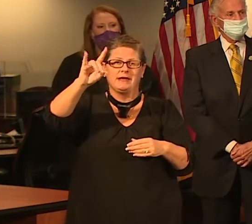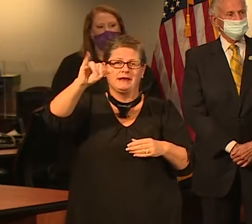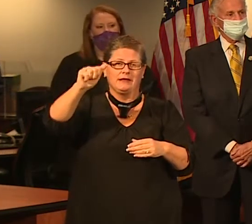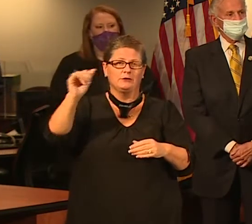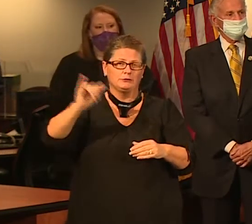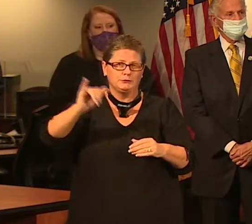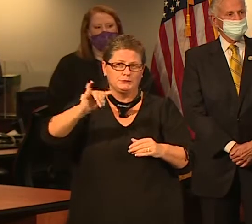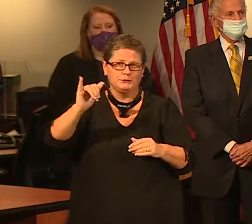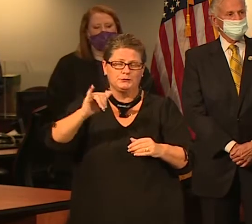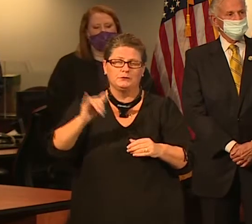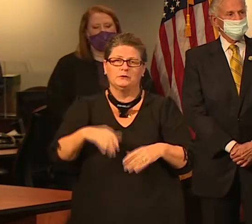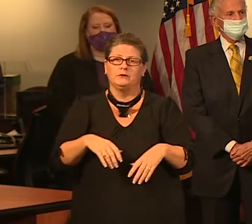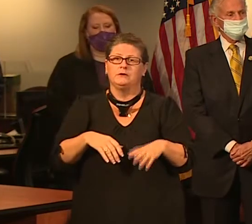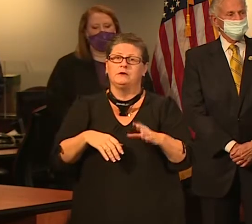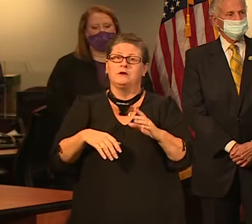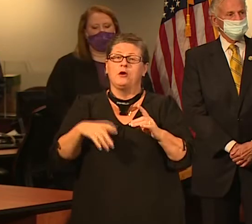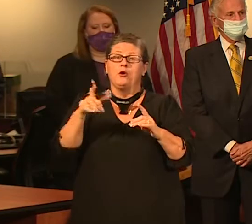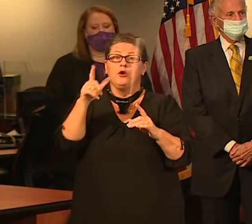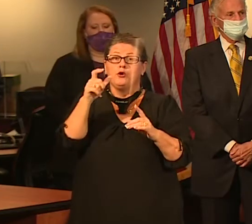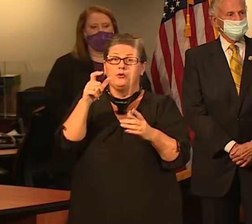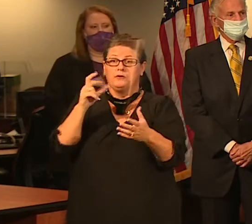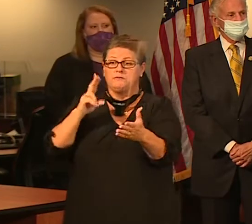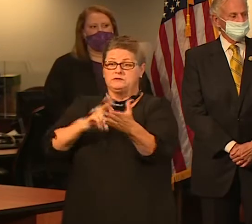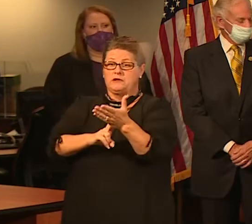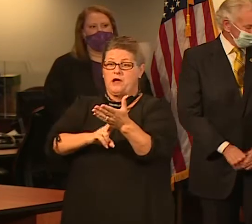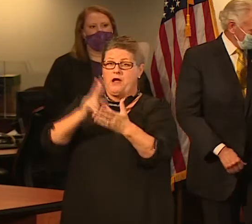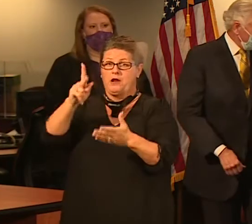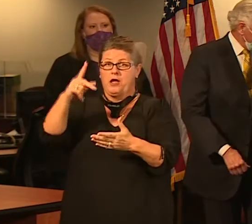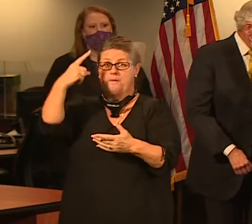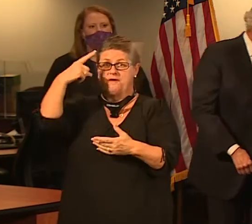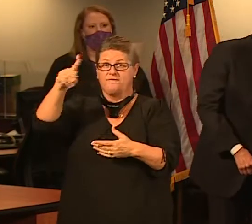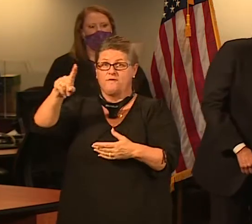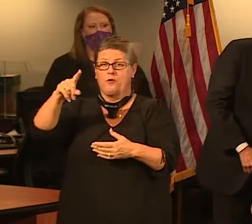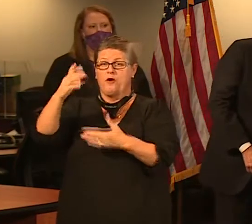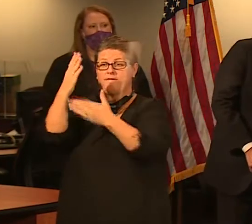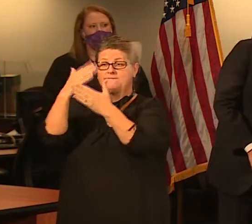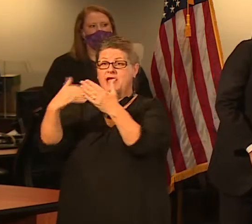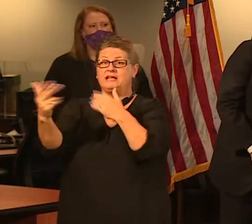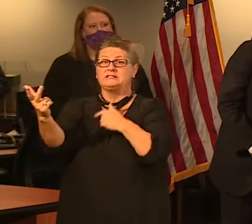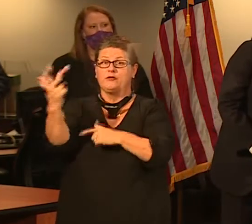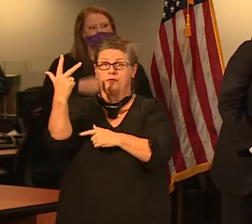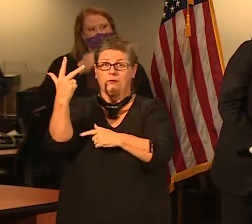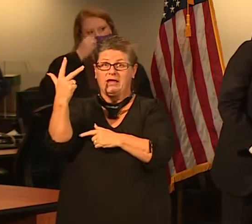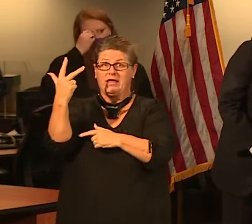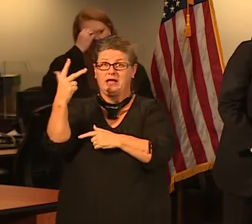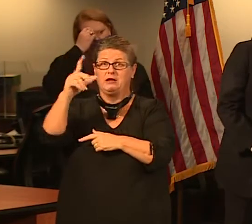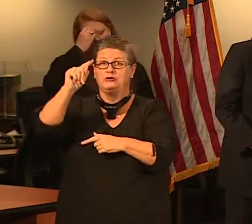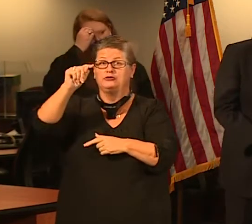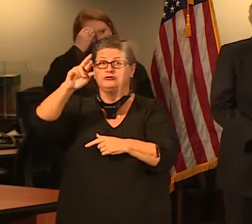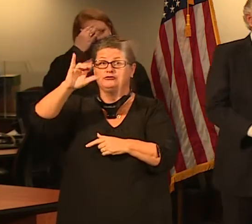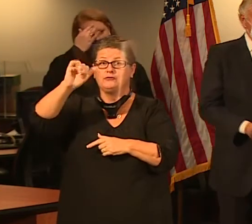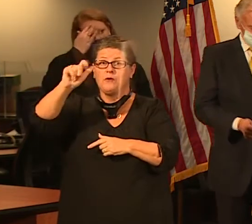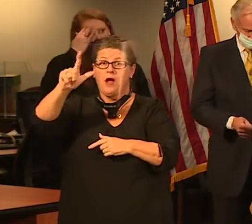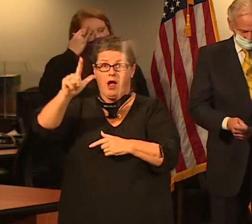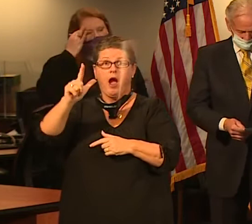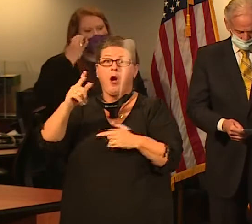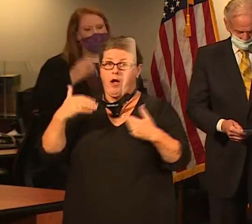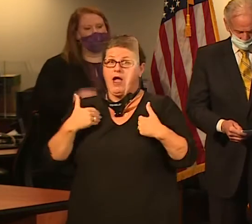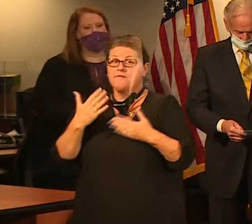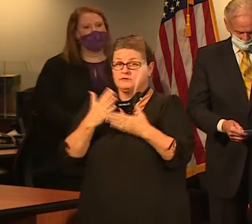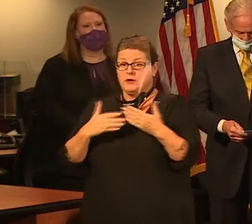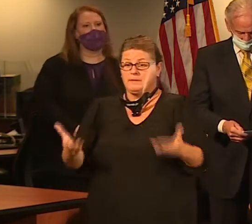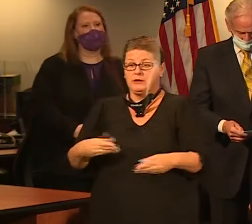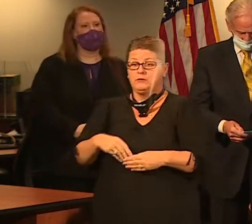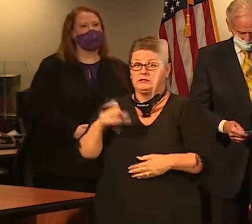day, with each person who enrolls in a Phase 3 COVID-19 vaccine trial, including right here in South Carolina,